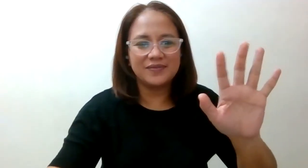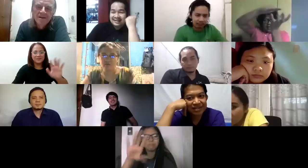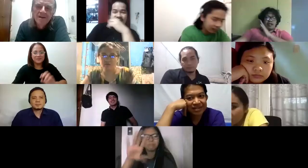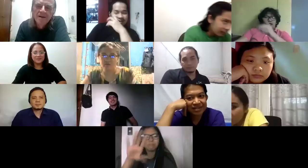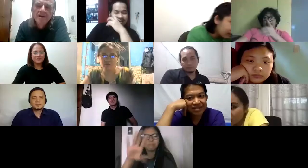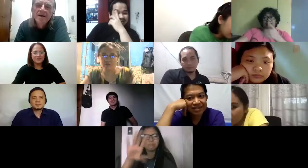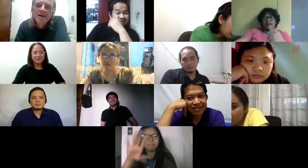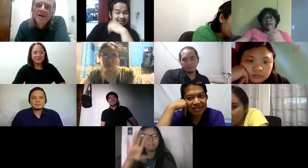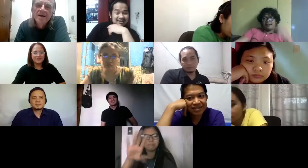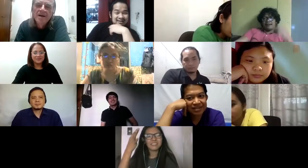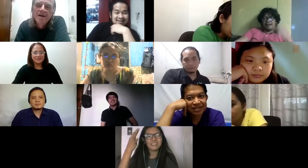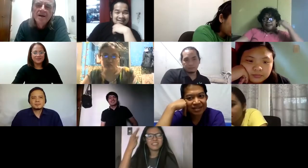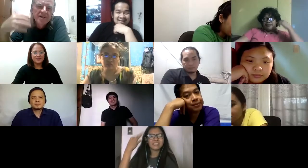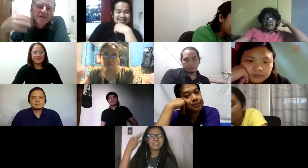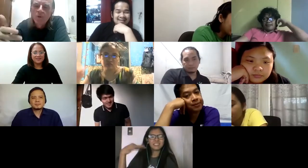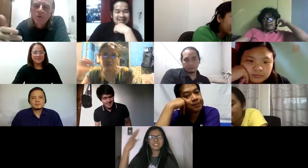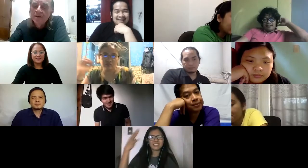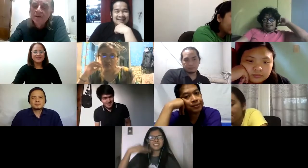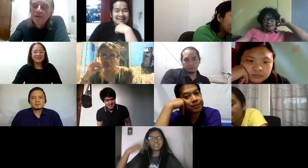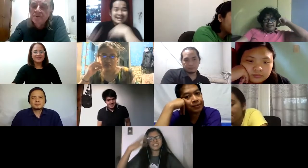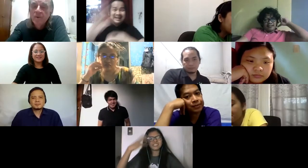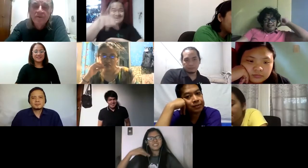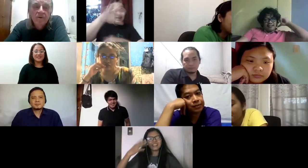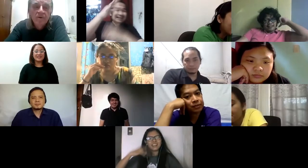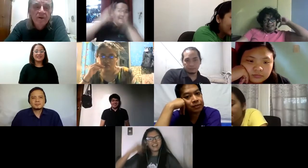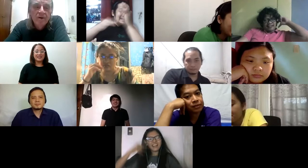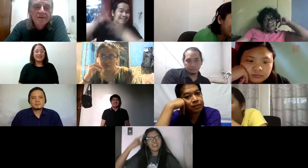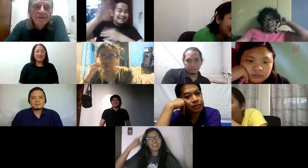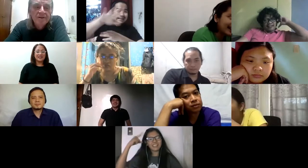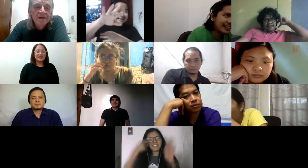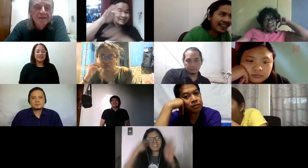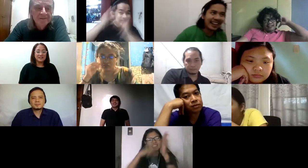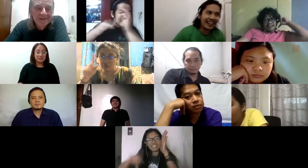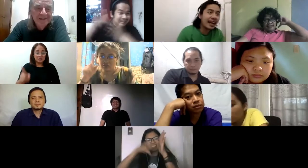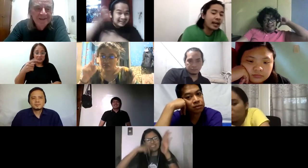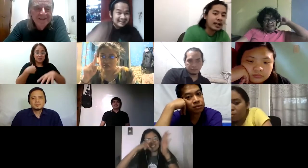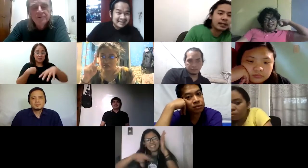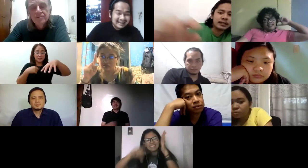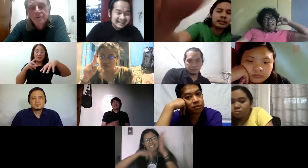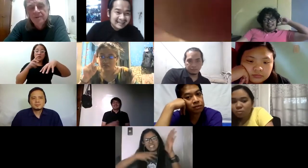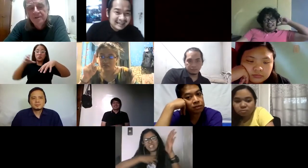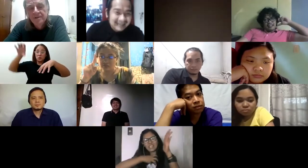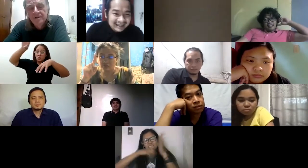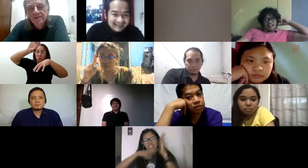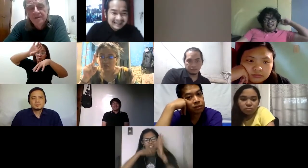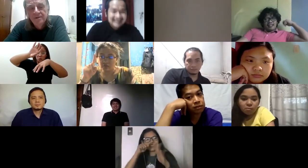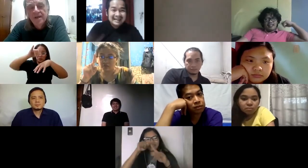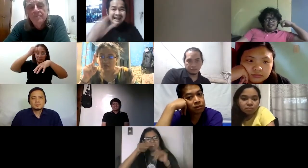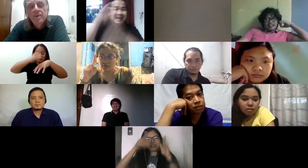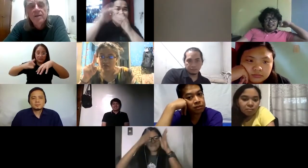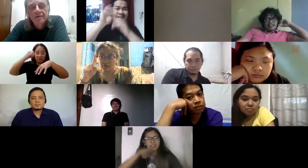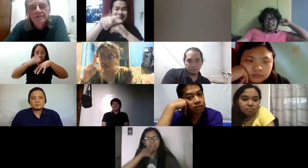yeah, and get wet and stay wet for a long time, that's when you let it bother you.